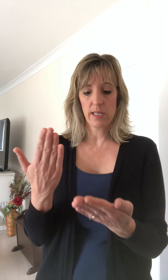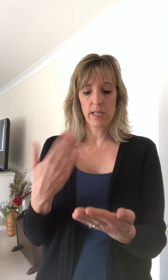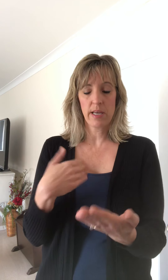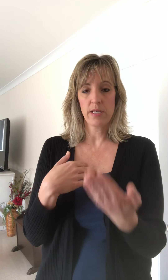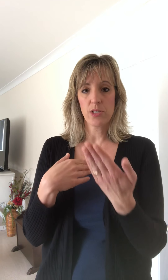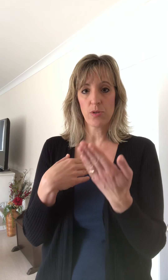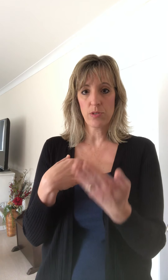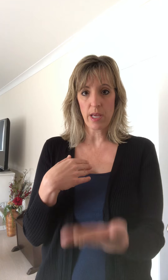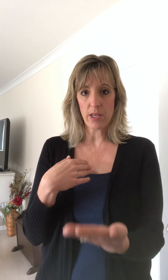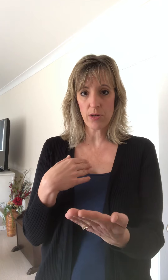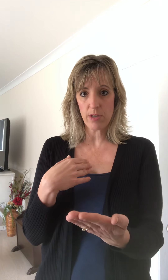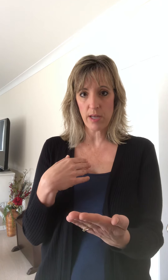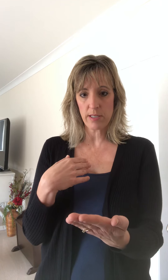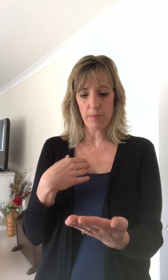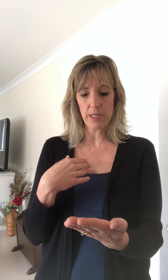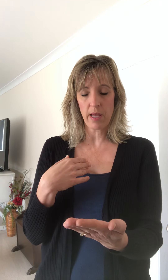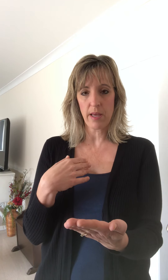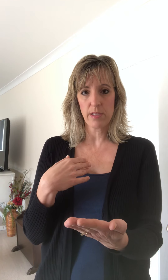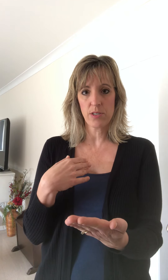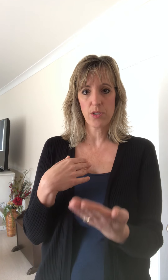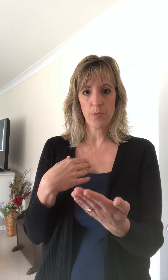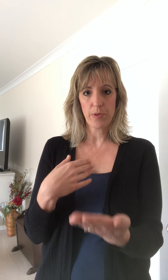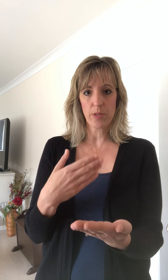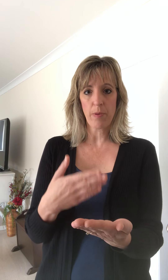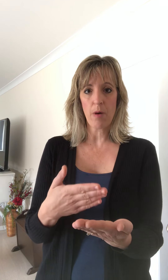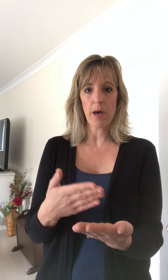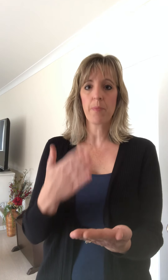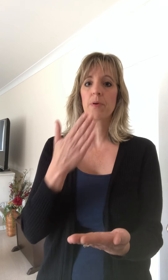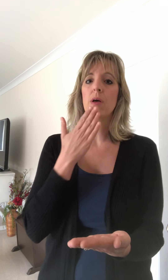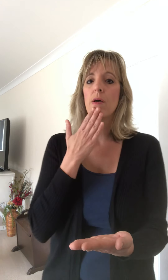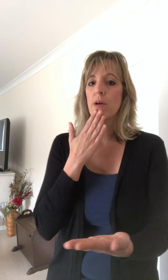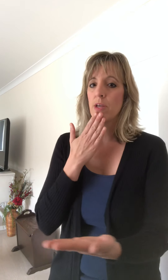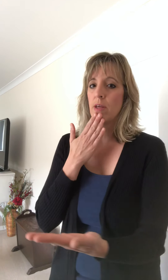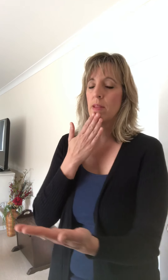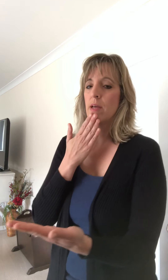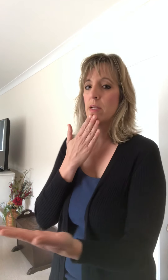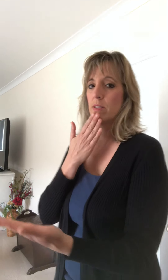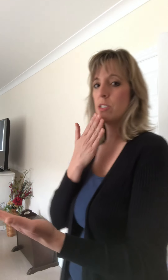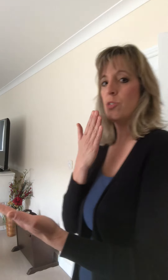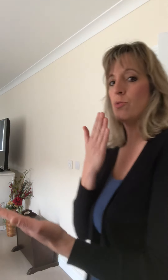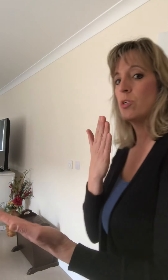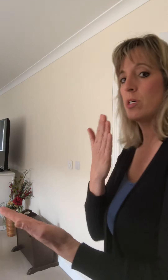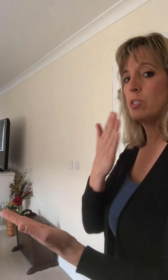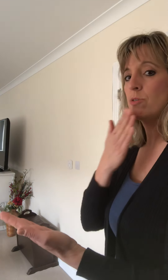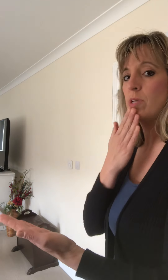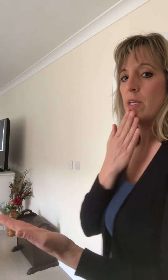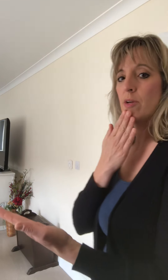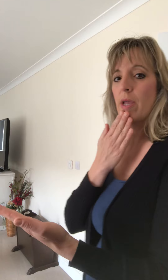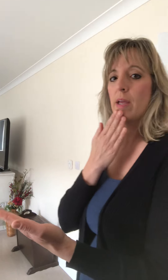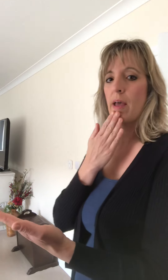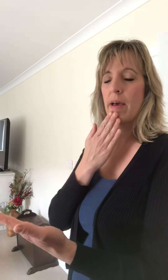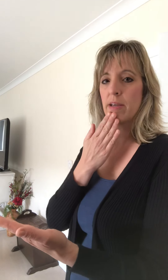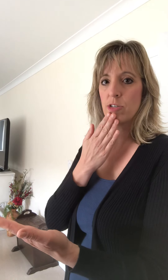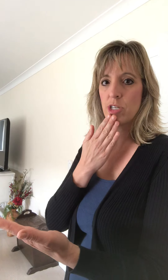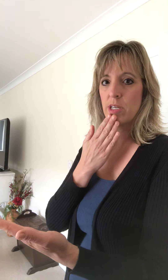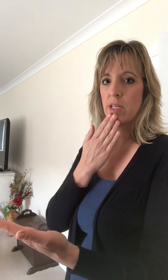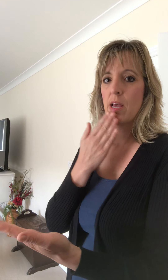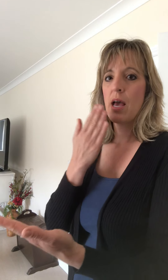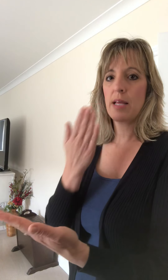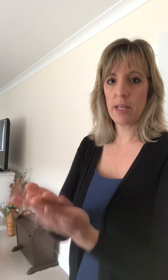Good is you take your non-dominant hand, you put the palm up, and then to do good, you take your hand at your chin, and then you